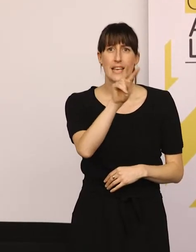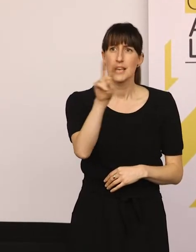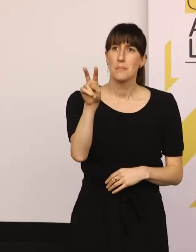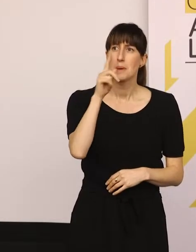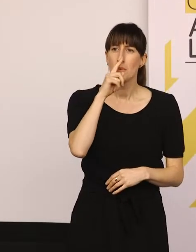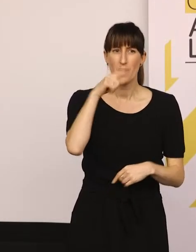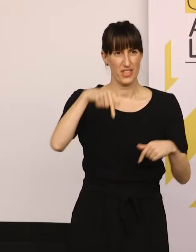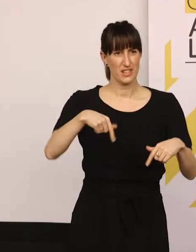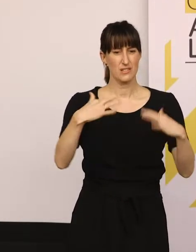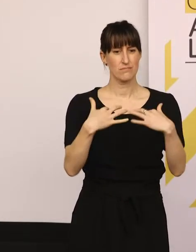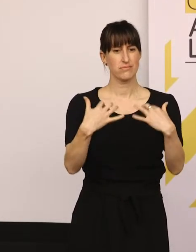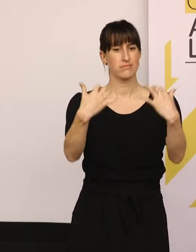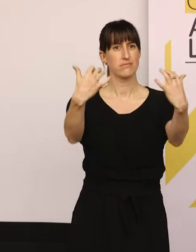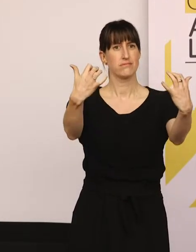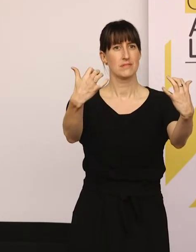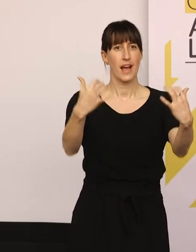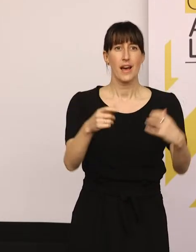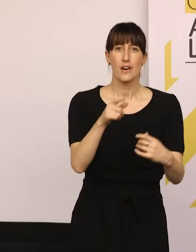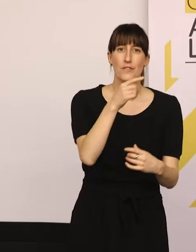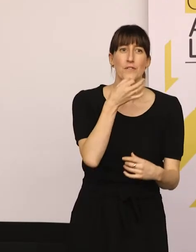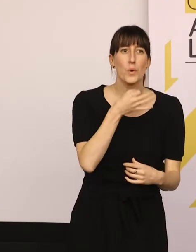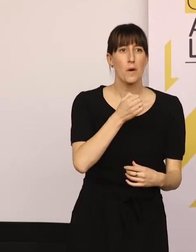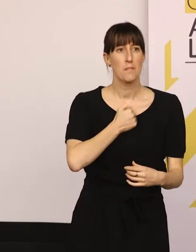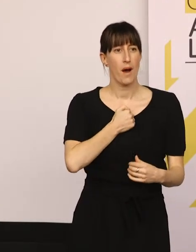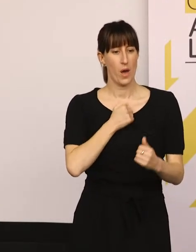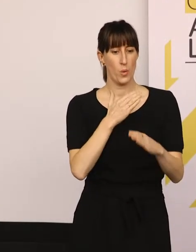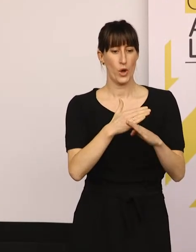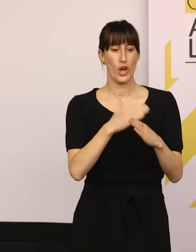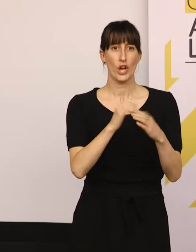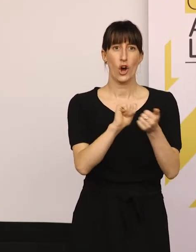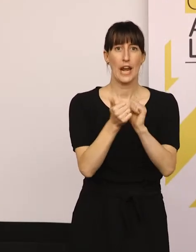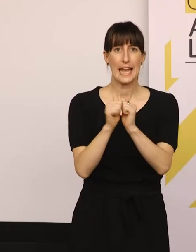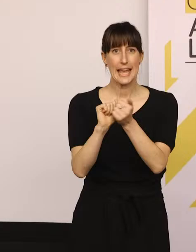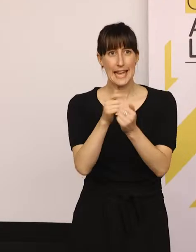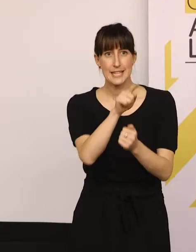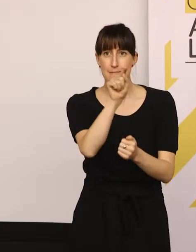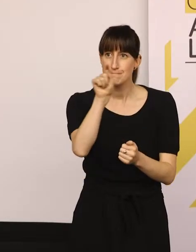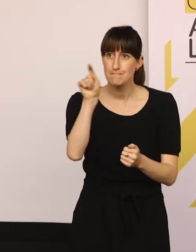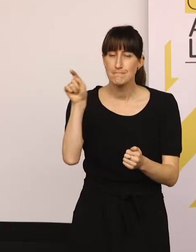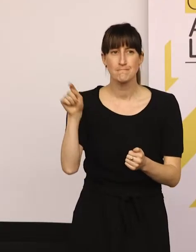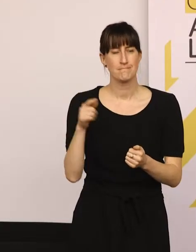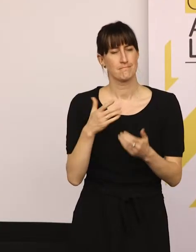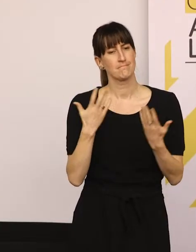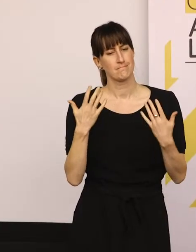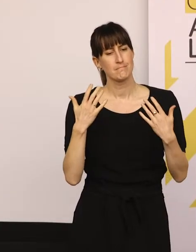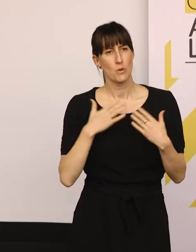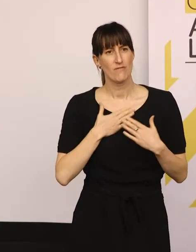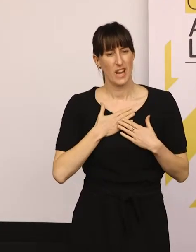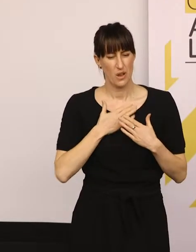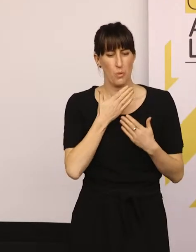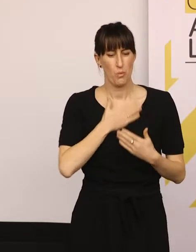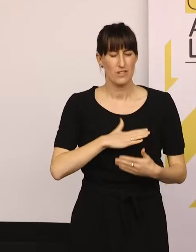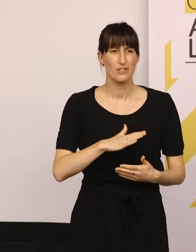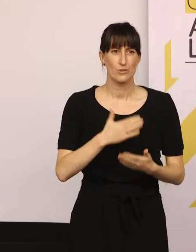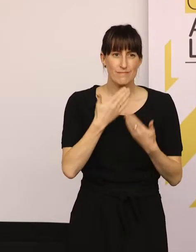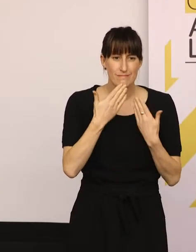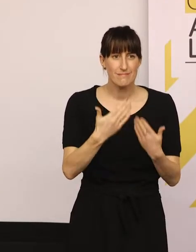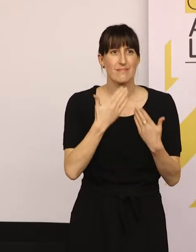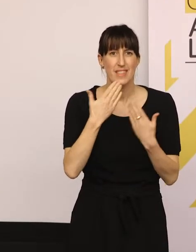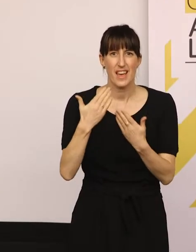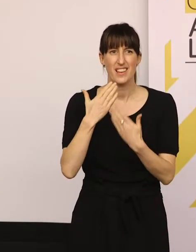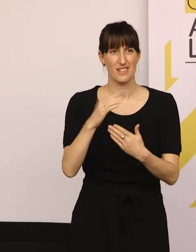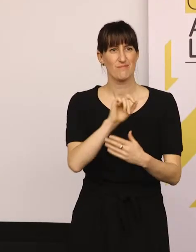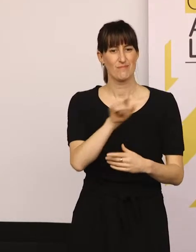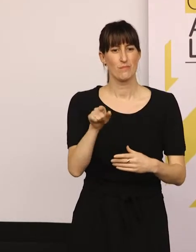who are here who have been part of the amazing effort put in by our Ministry of Health team, the health system team and the wider